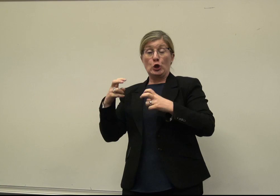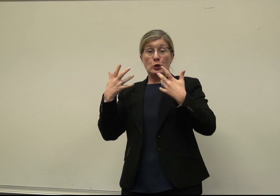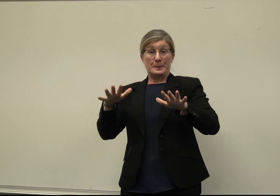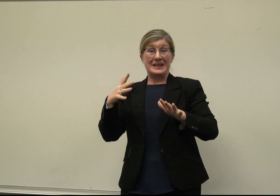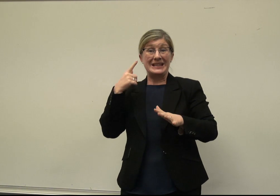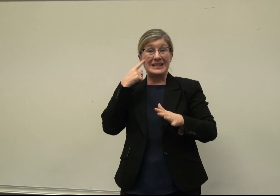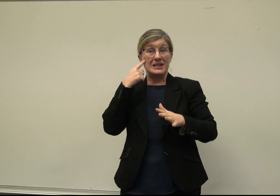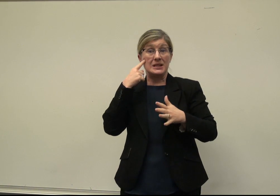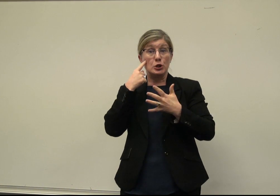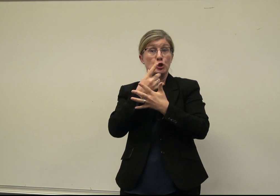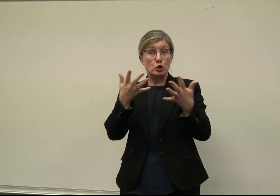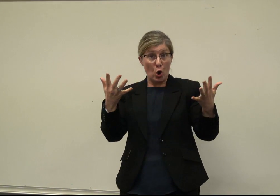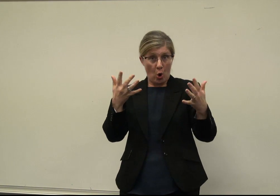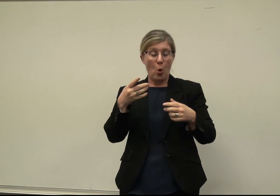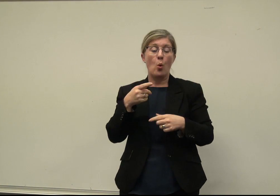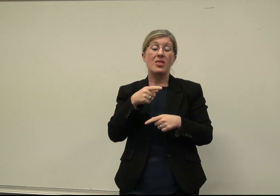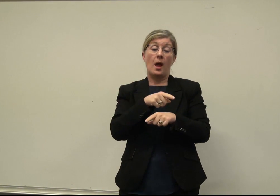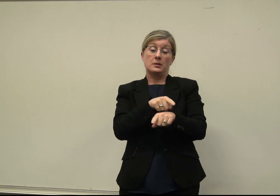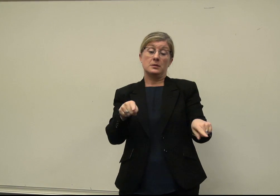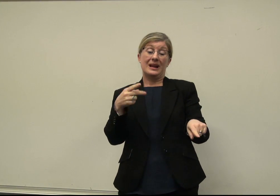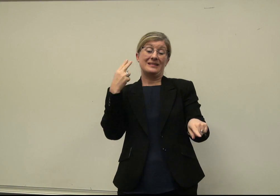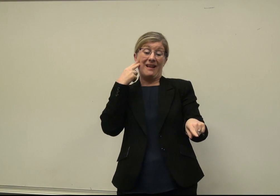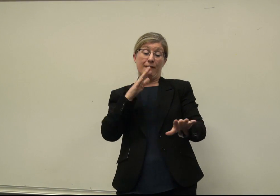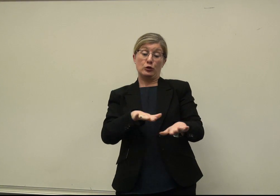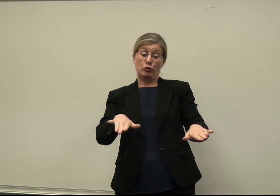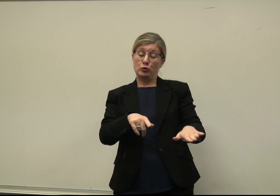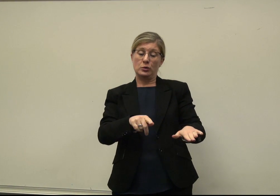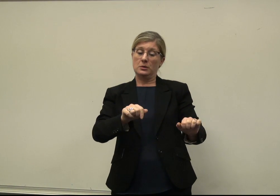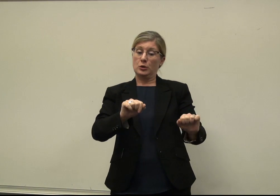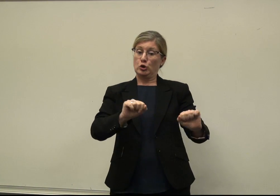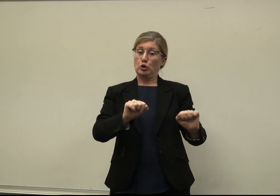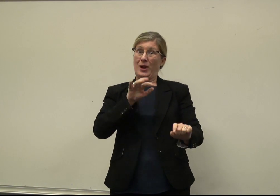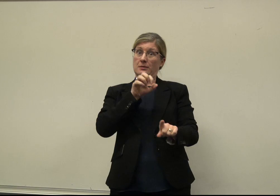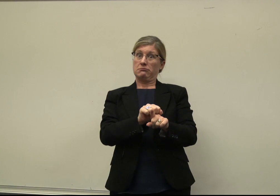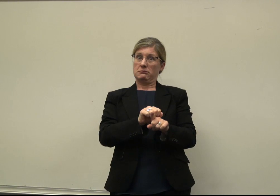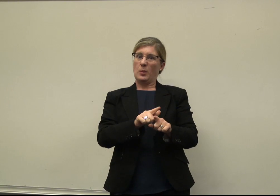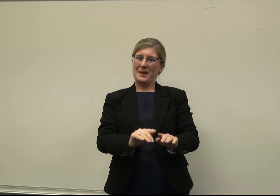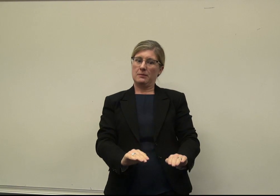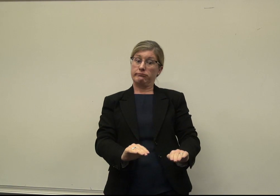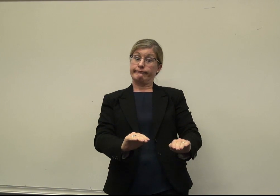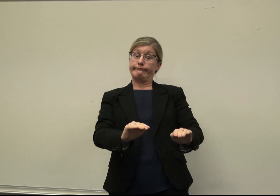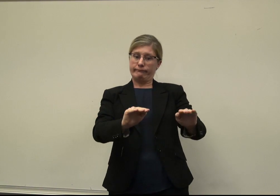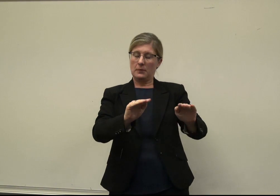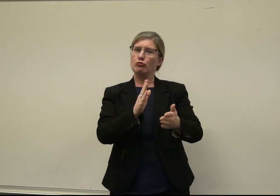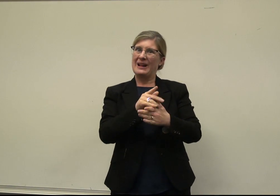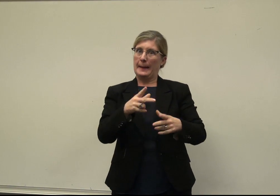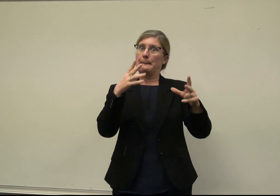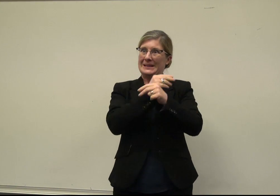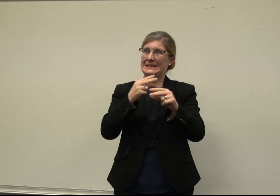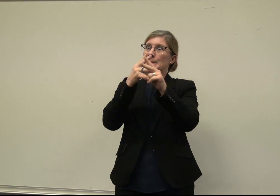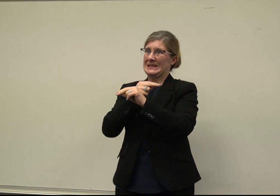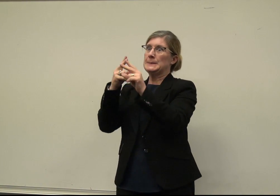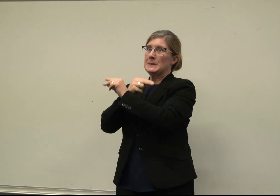were undiagnosed until fairly, you know, much later, actually missed out